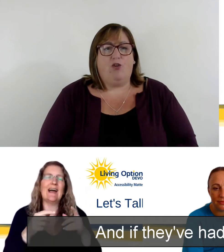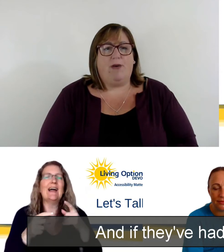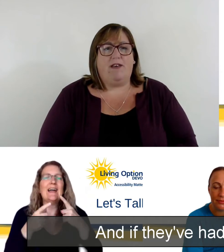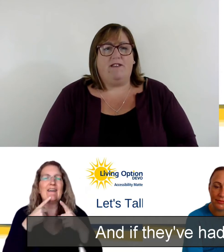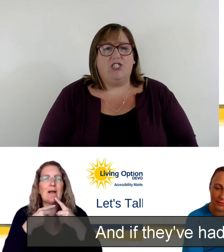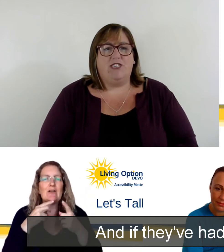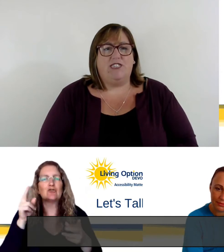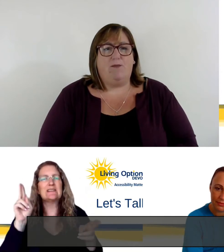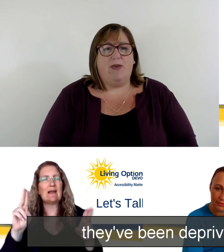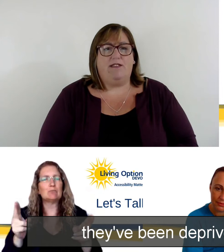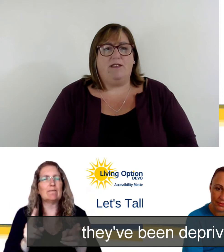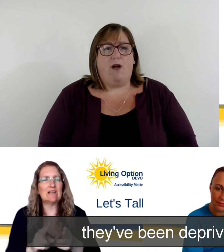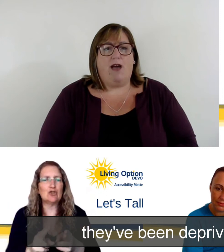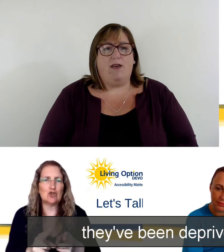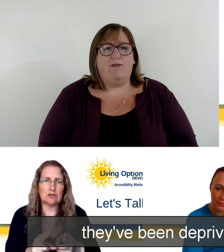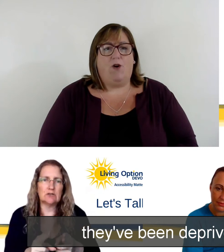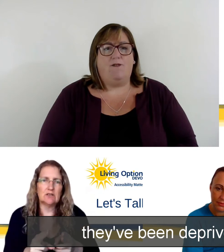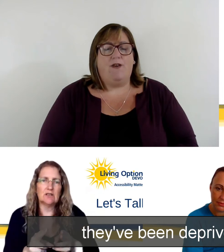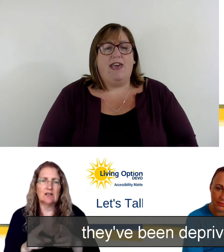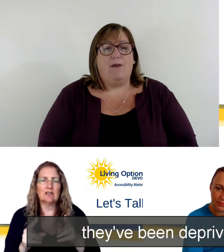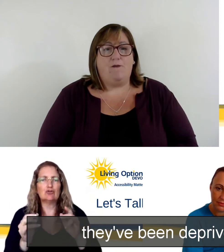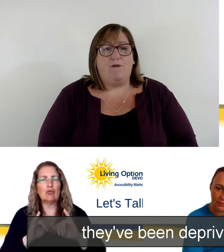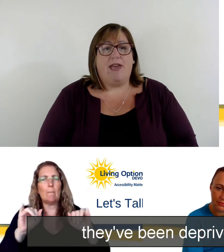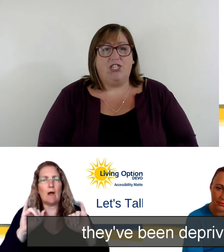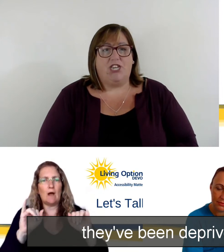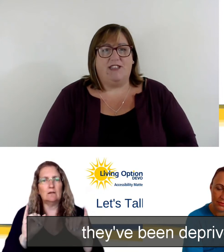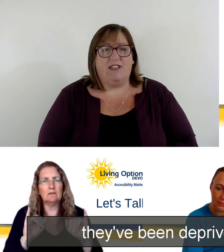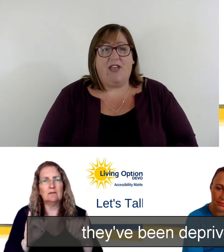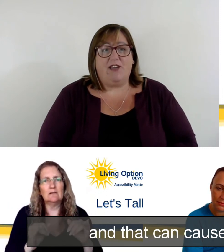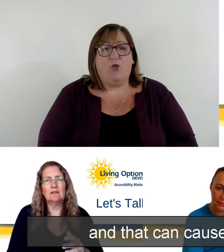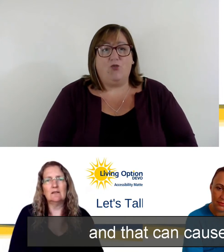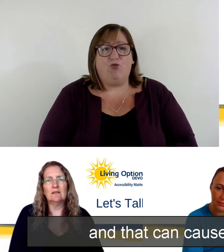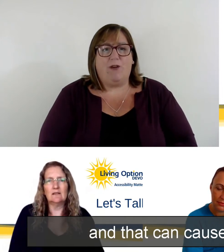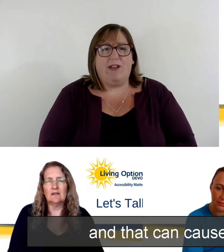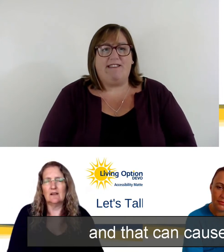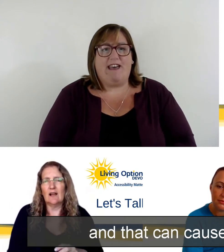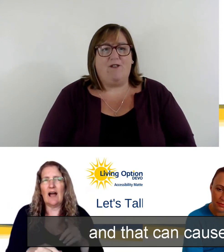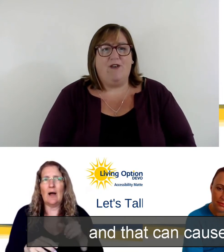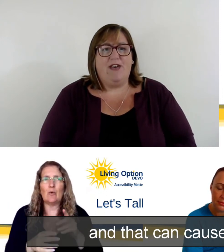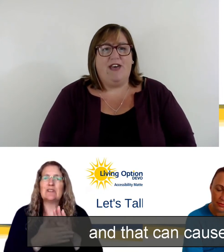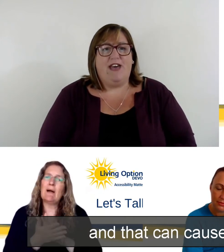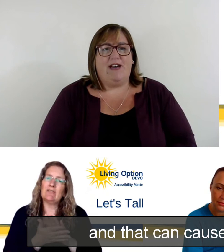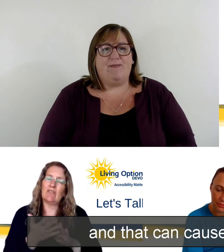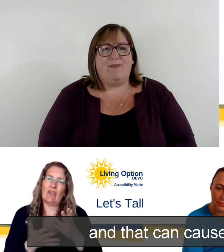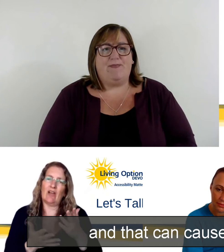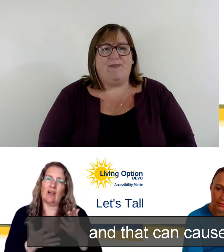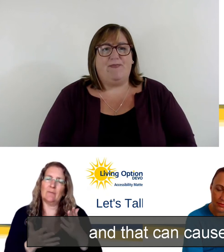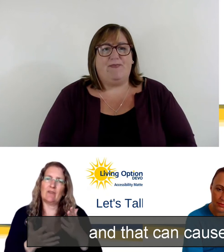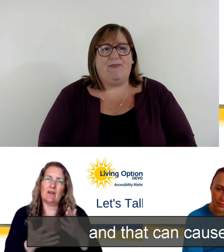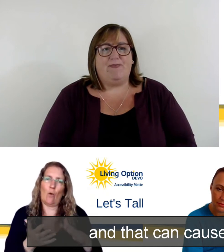a trauma, such as they've been deprived of information, and that can cause trauma in itself,